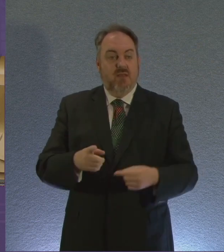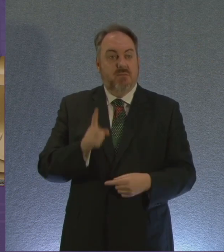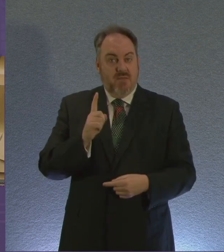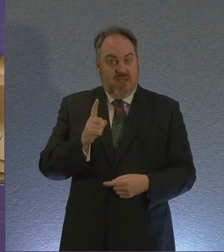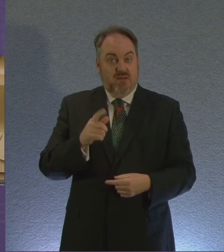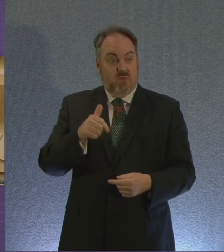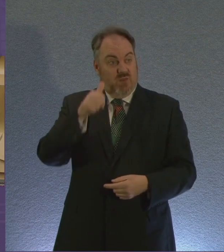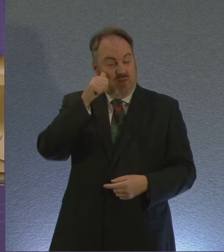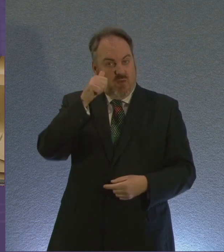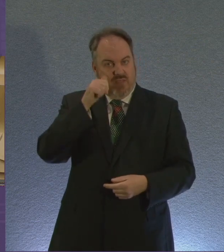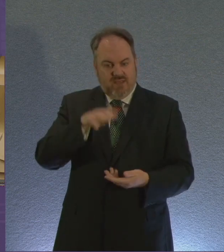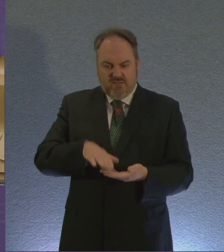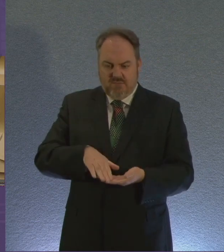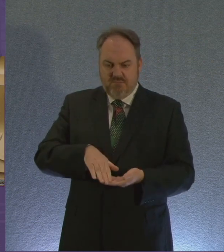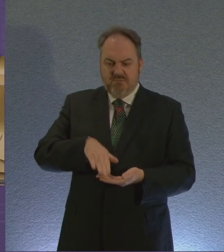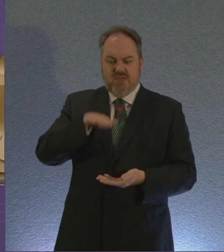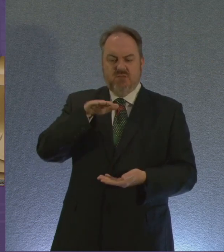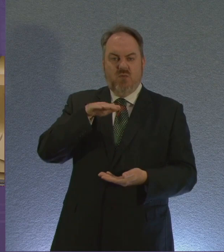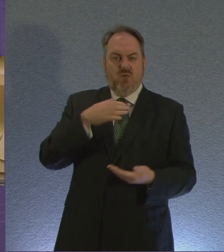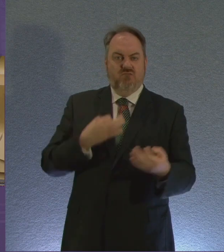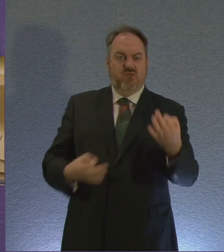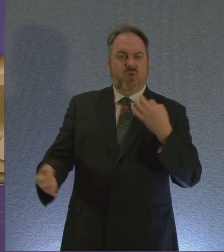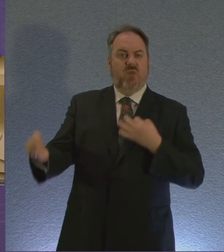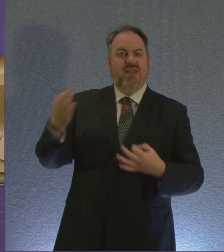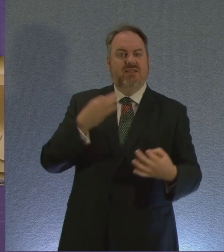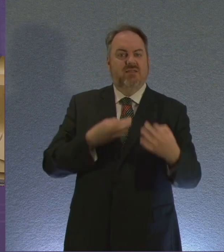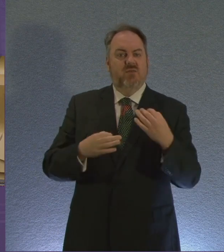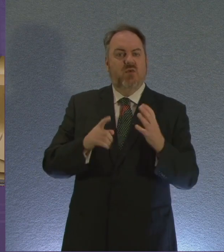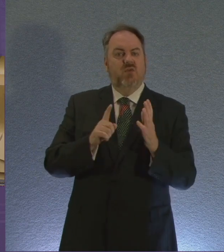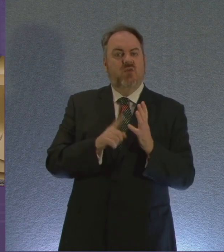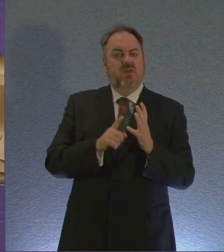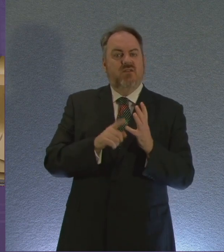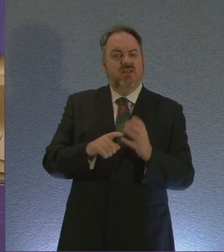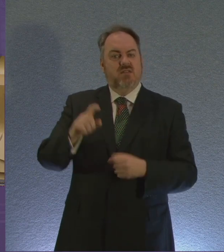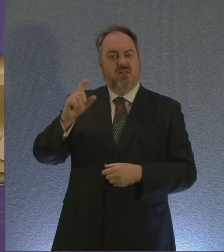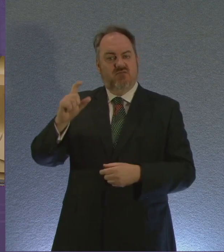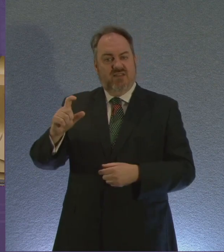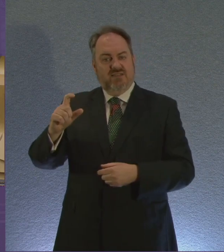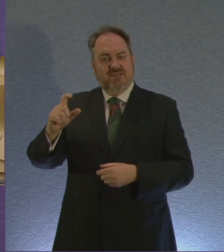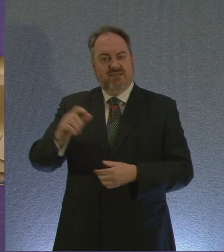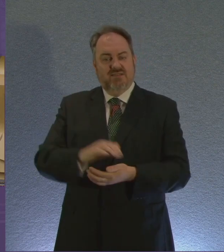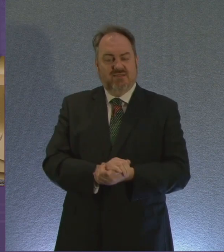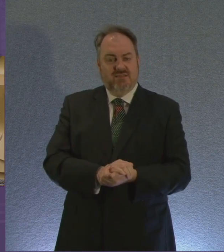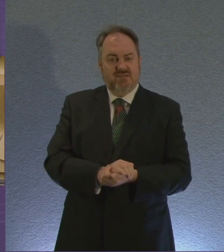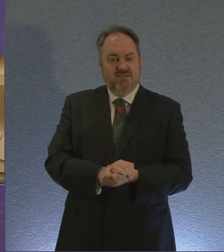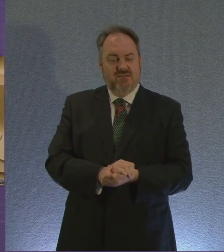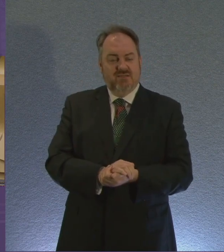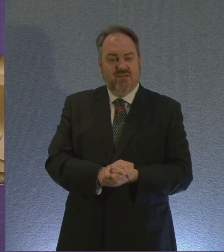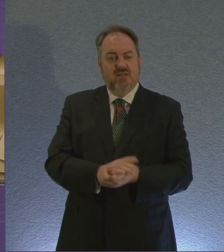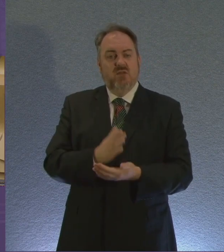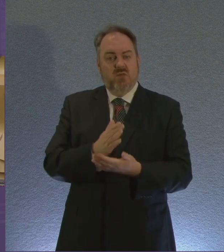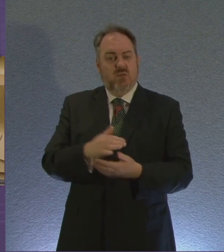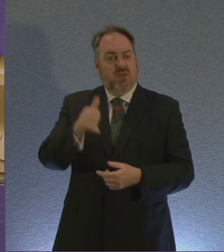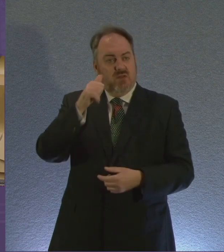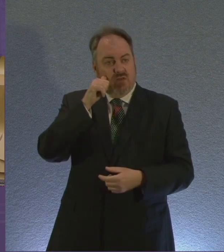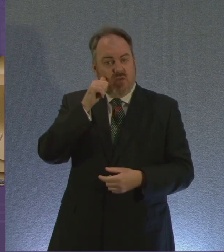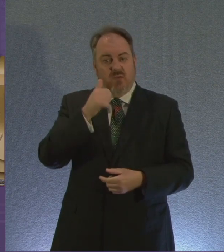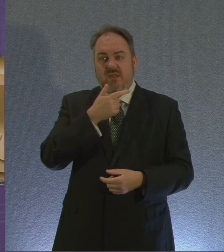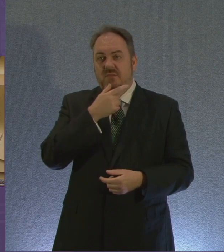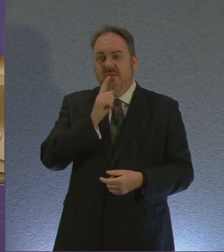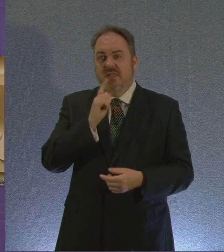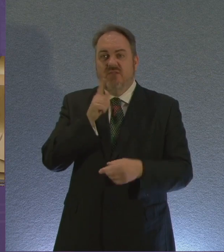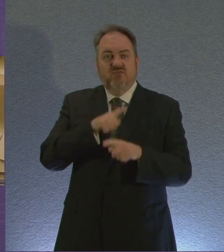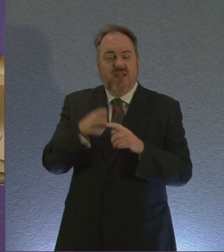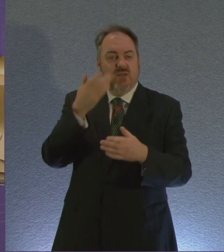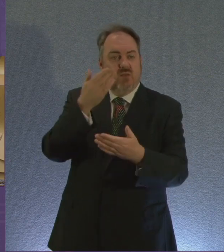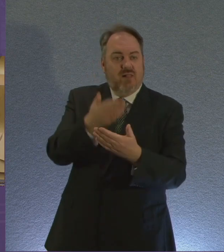demand for that once it is introduced, because of the increased numbers that are moving forward with the benefit entitlements such as